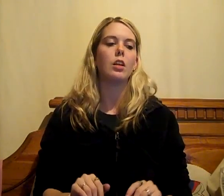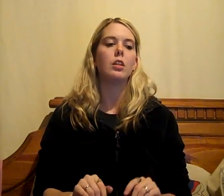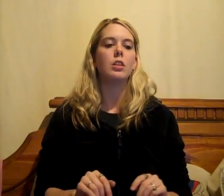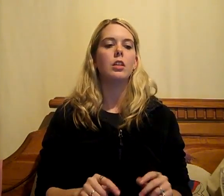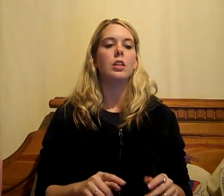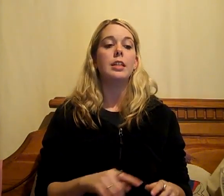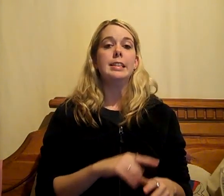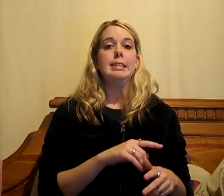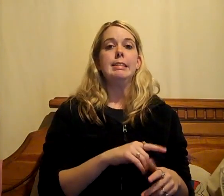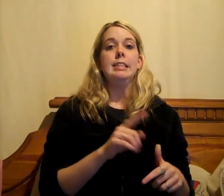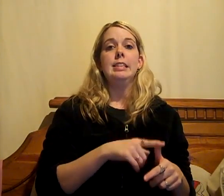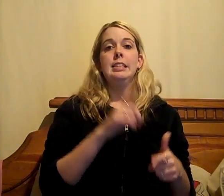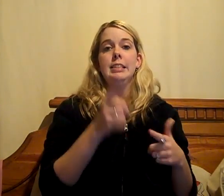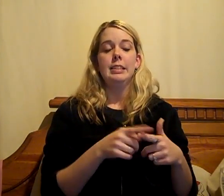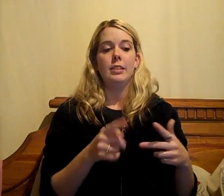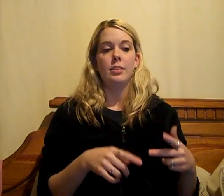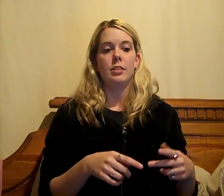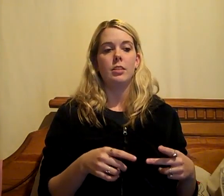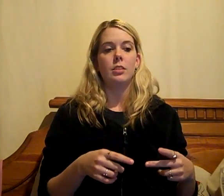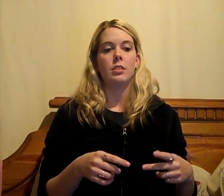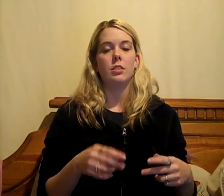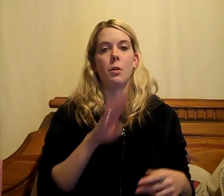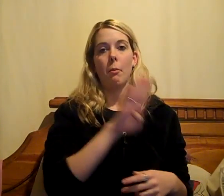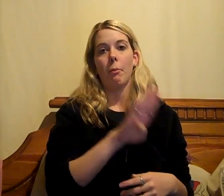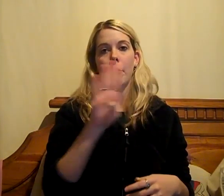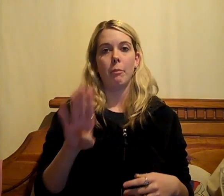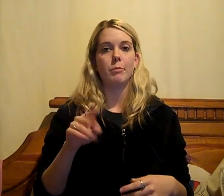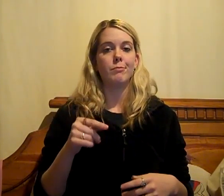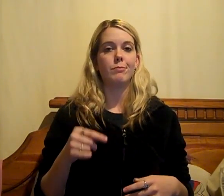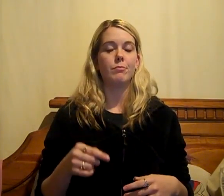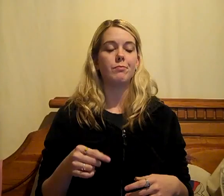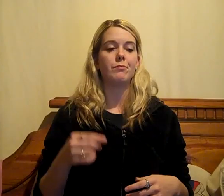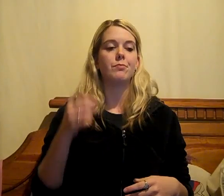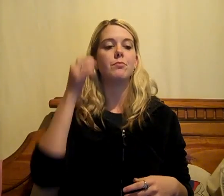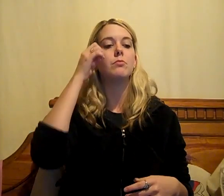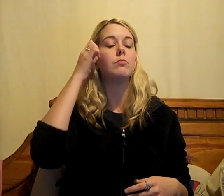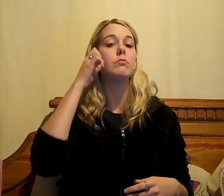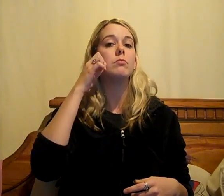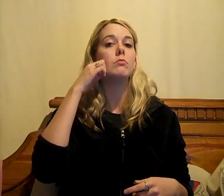Then take the blending brush and just soften up the edge again.